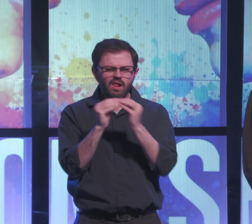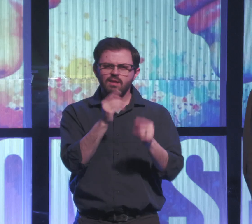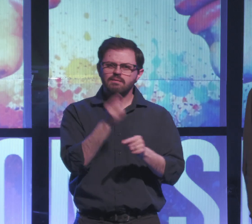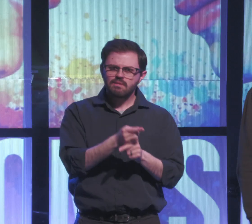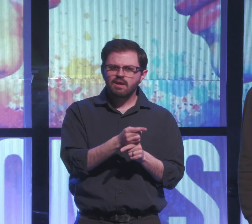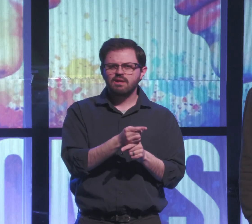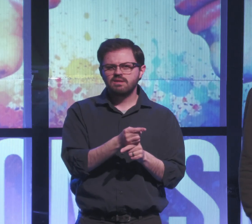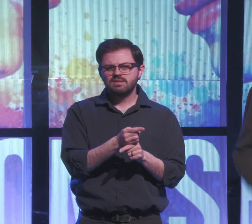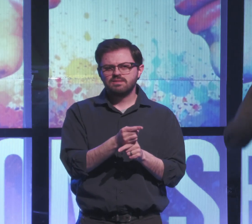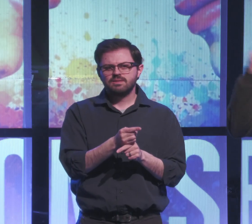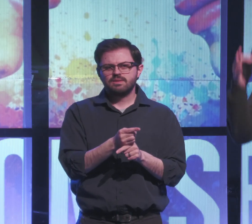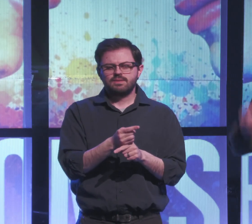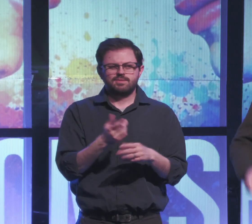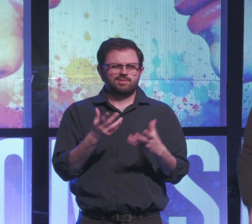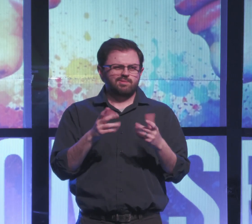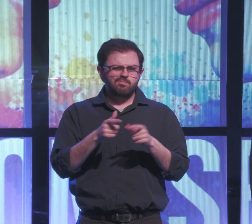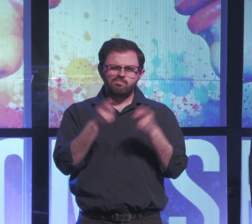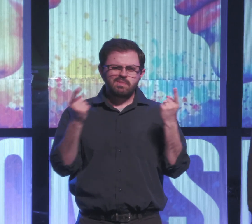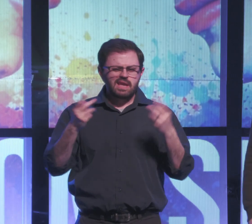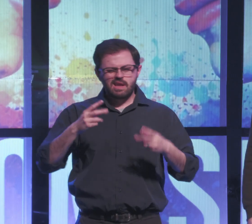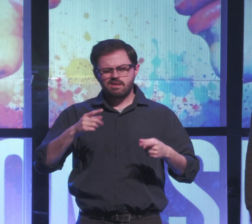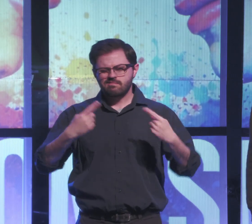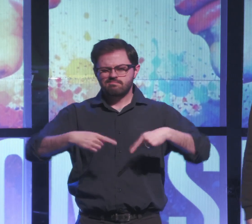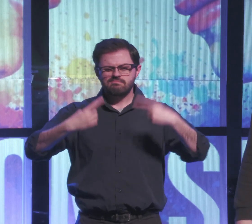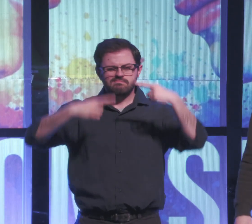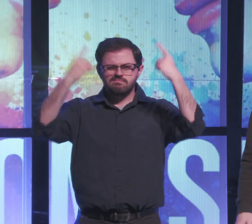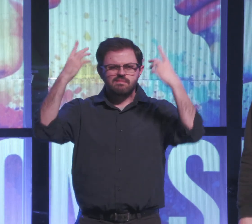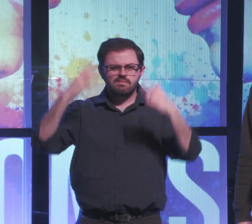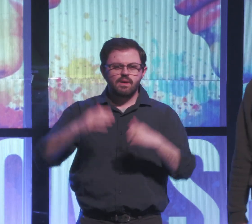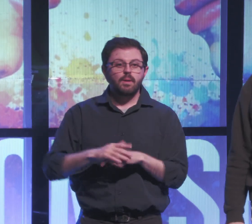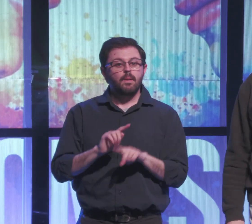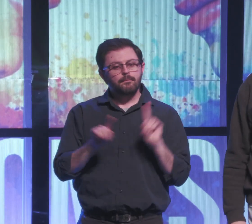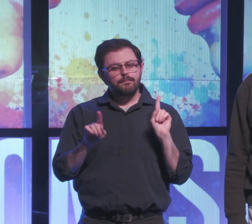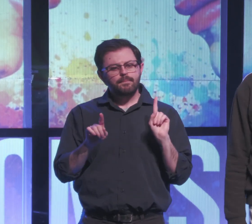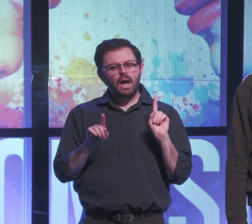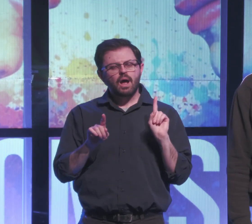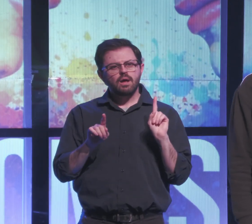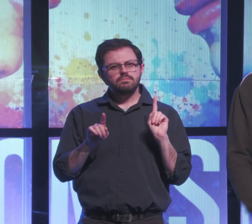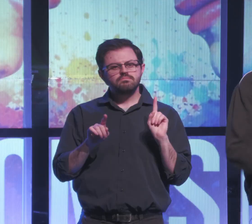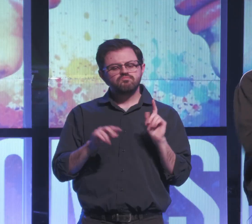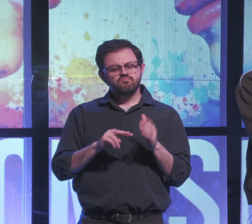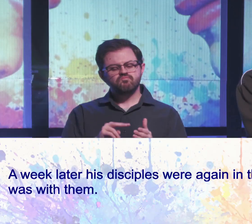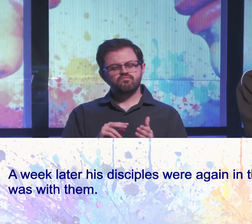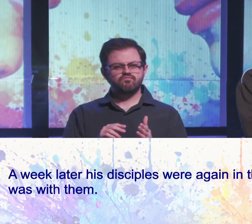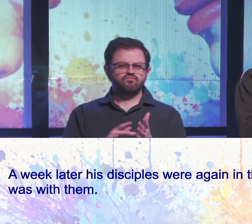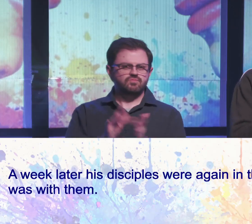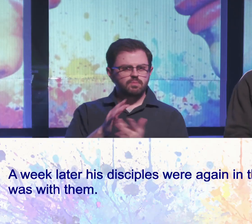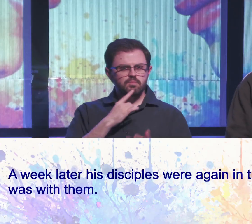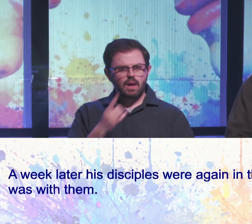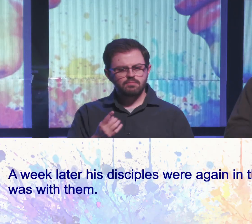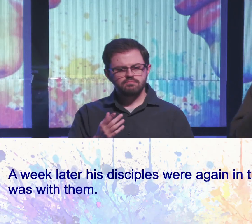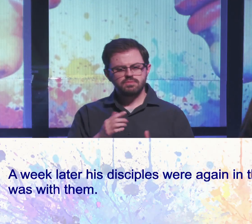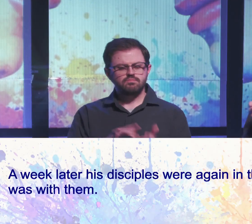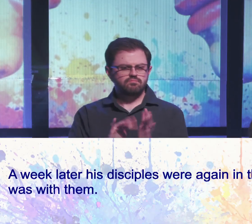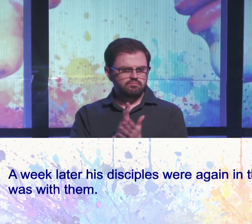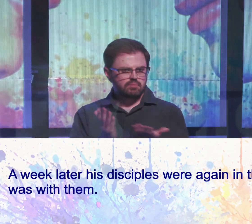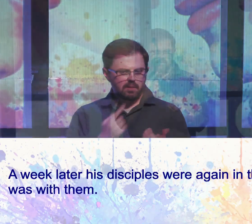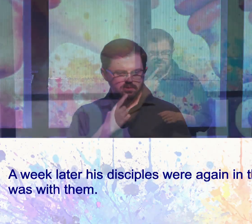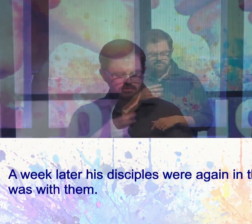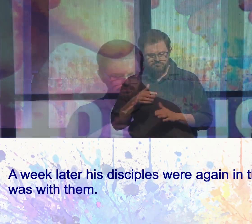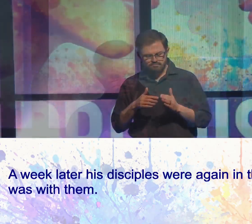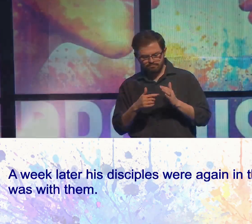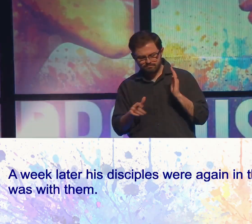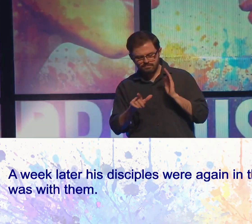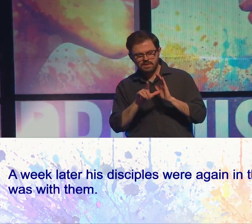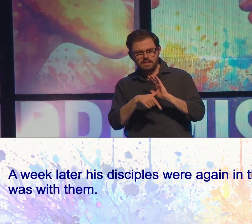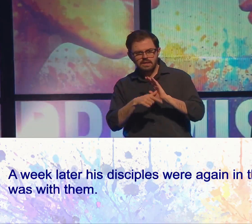violent you are. They're in a big argument. But the text tells us a week later, the disciples were again gathered in the house